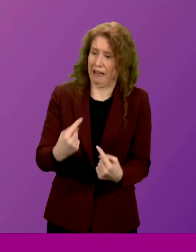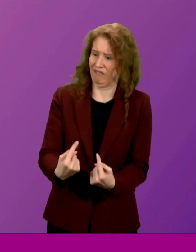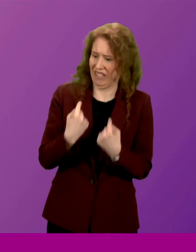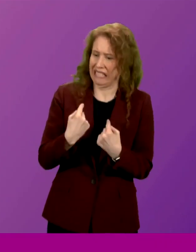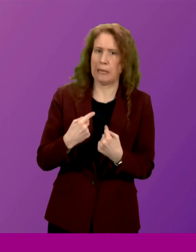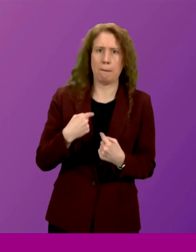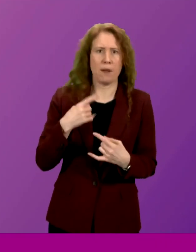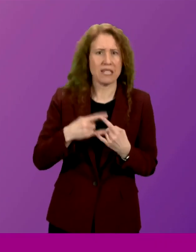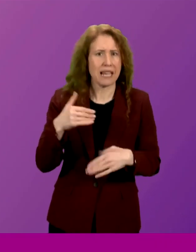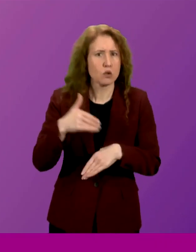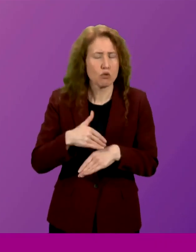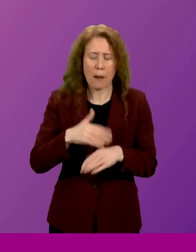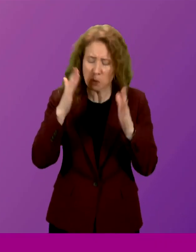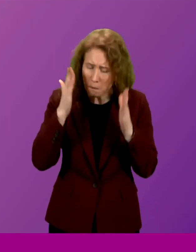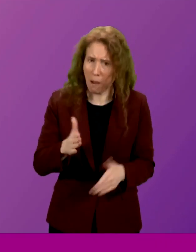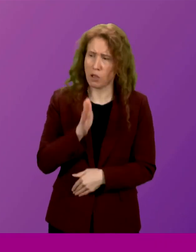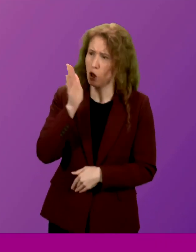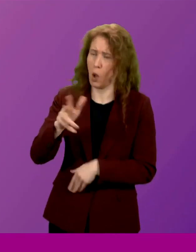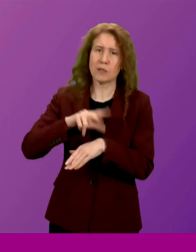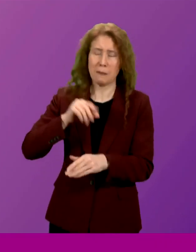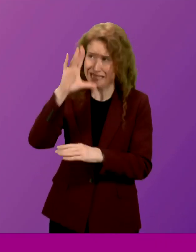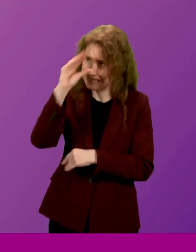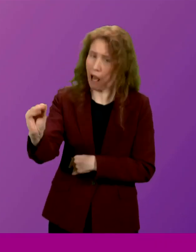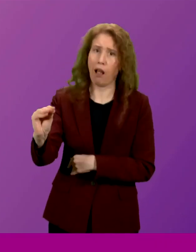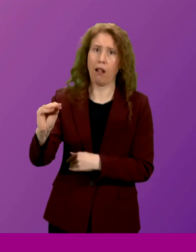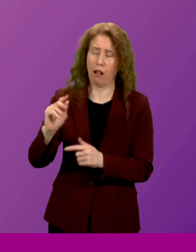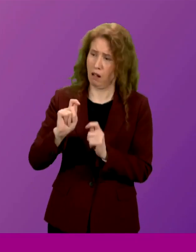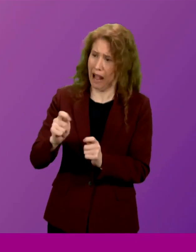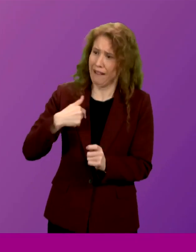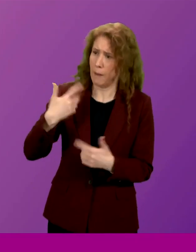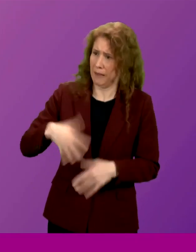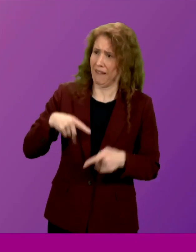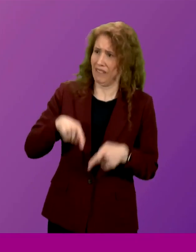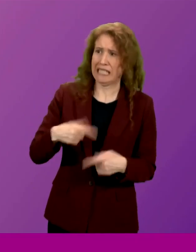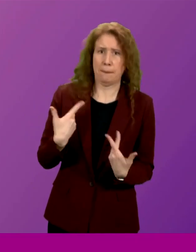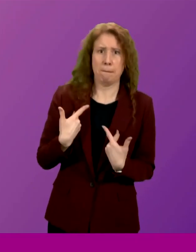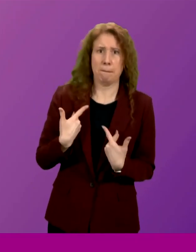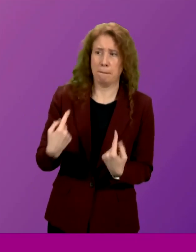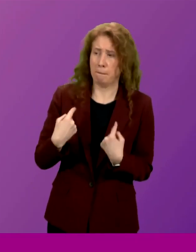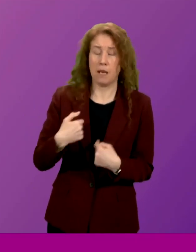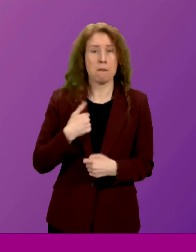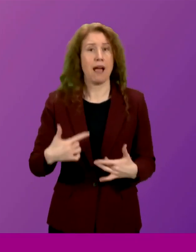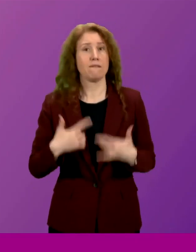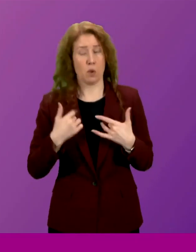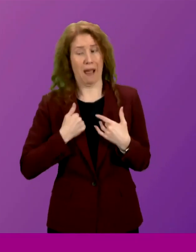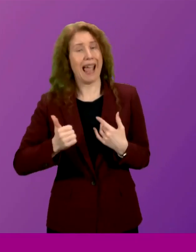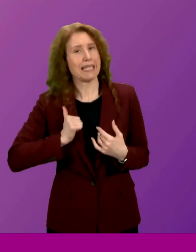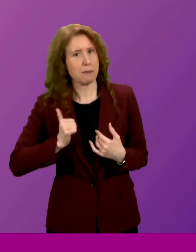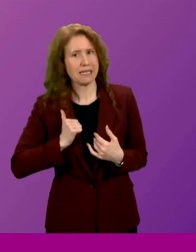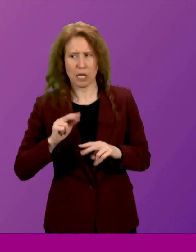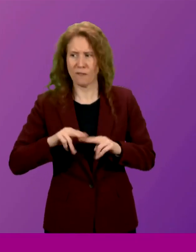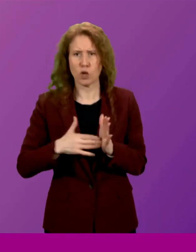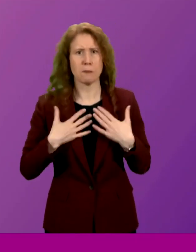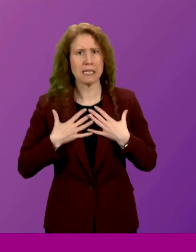of a sexual crime, that they come forward to the police and make that complaint. And I would, and certainly my view, my expectation as First